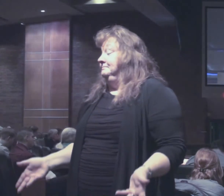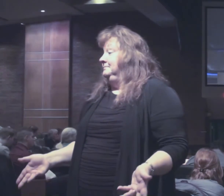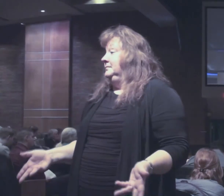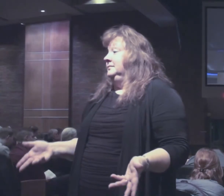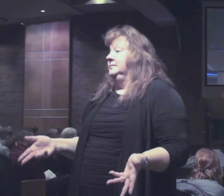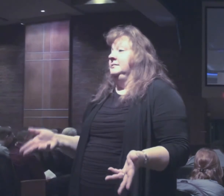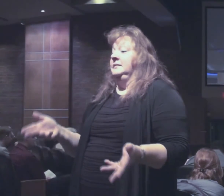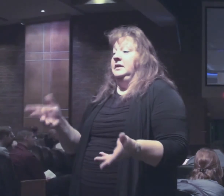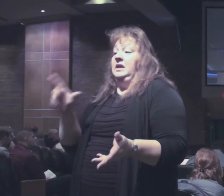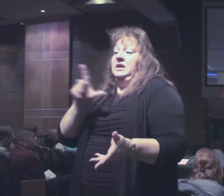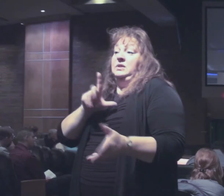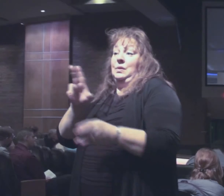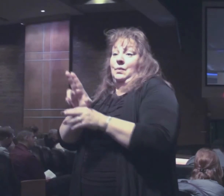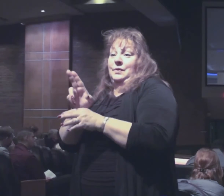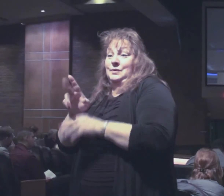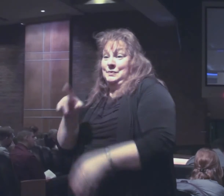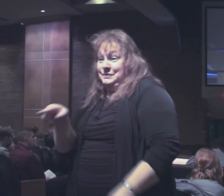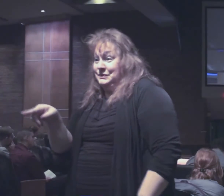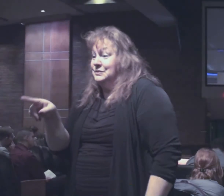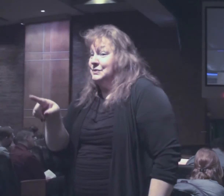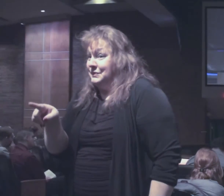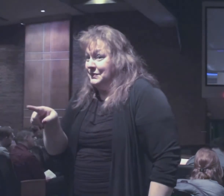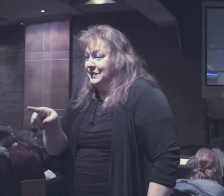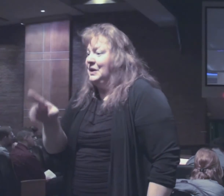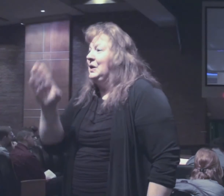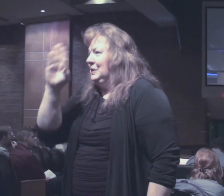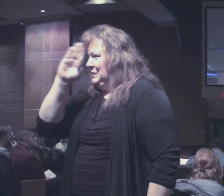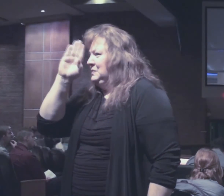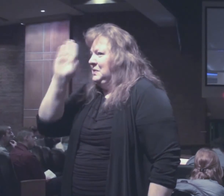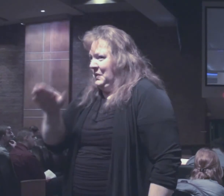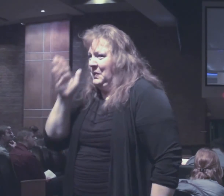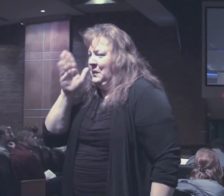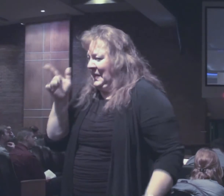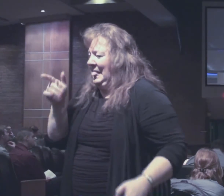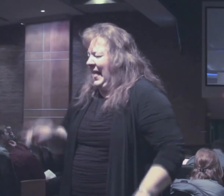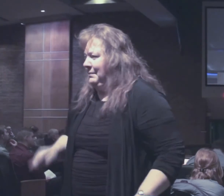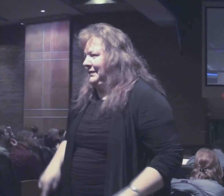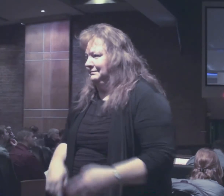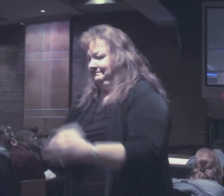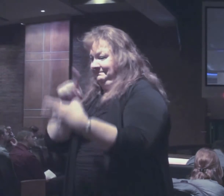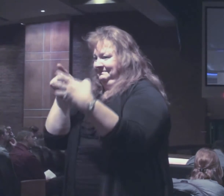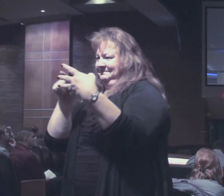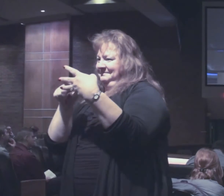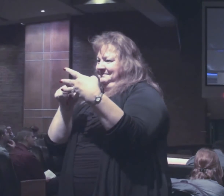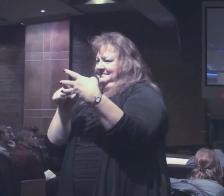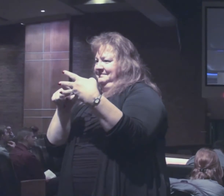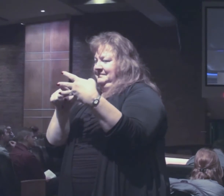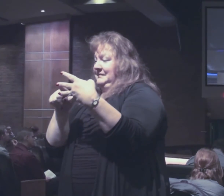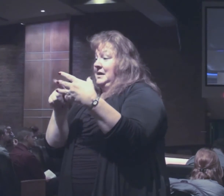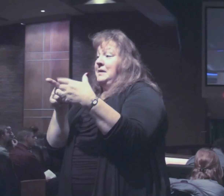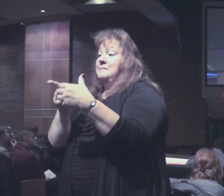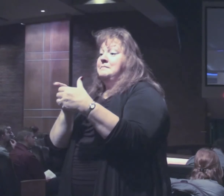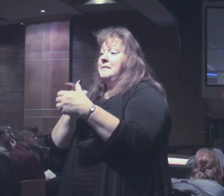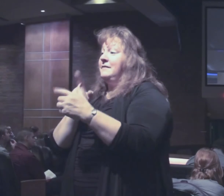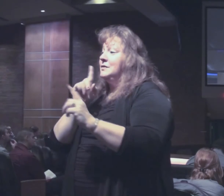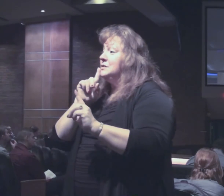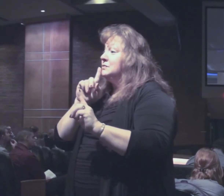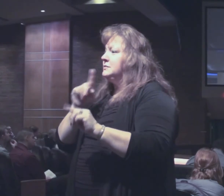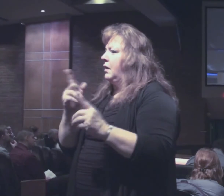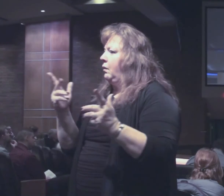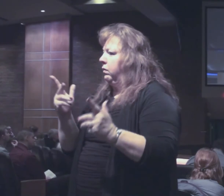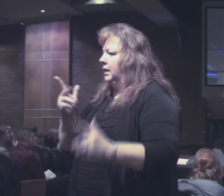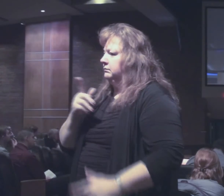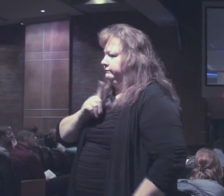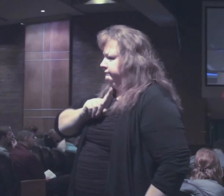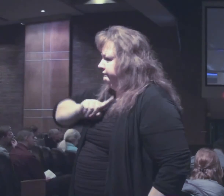And the more the Lord may use you, the more you can be sure of attacks. Secondly, our first recourse is to go to